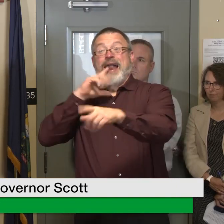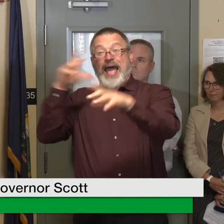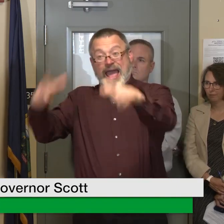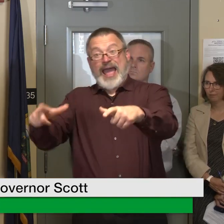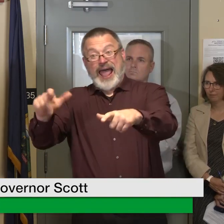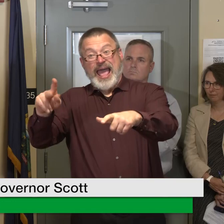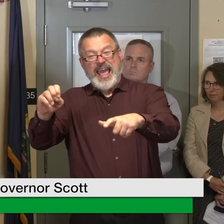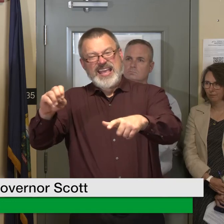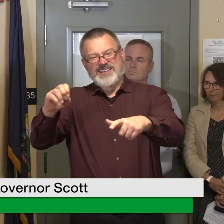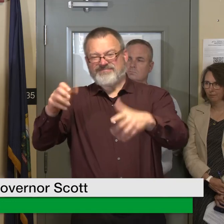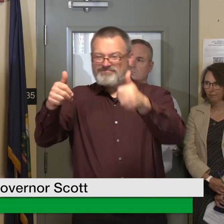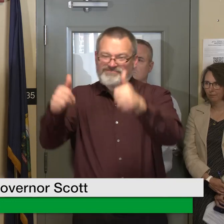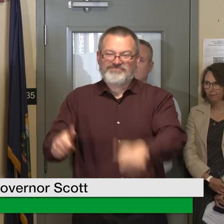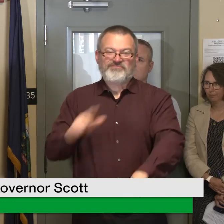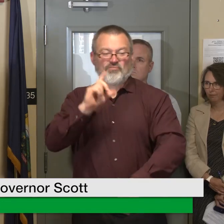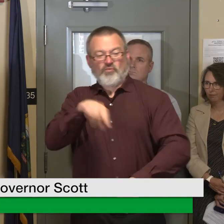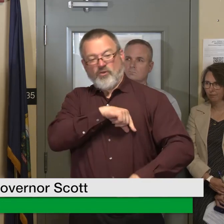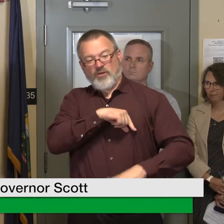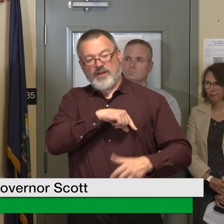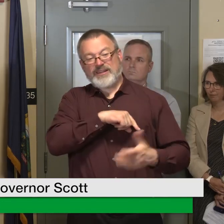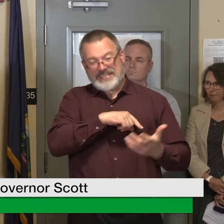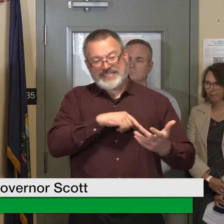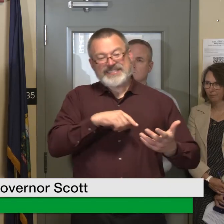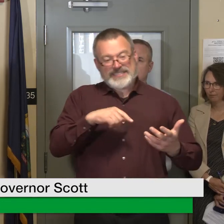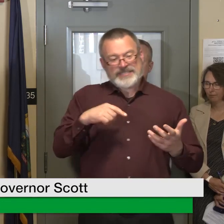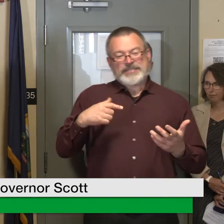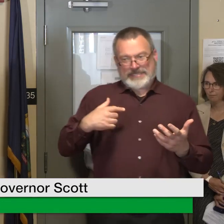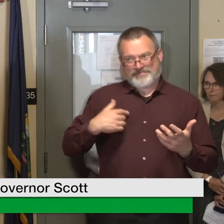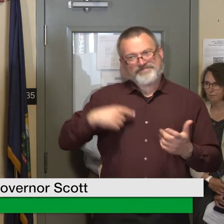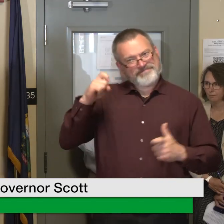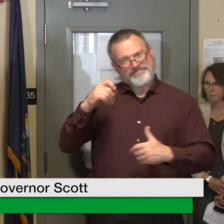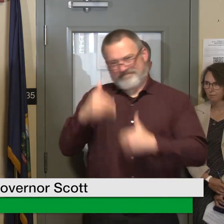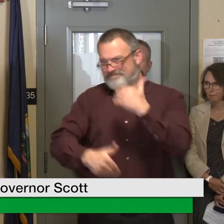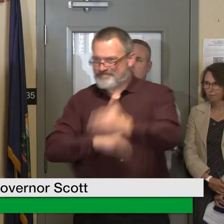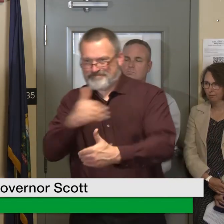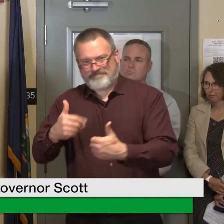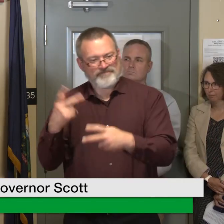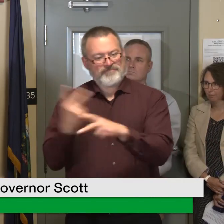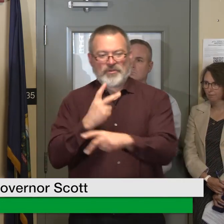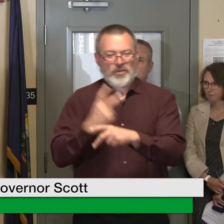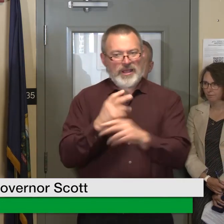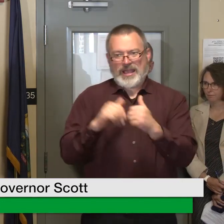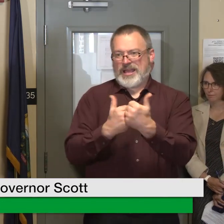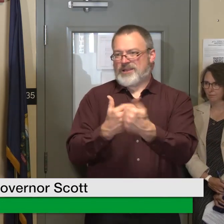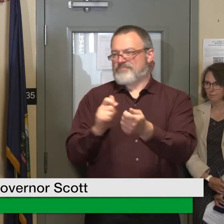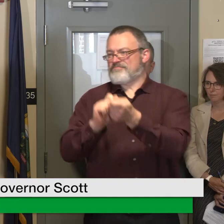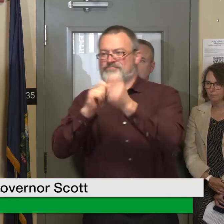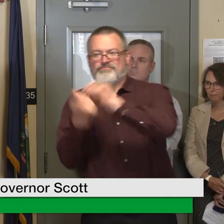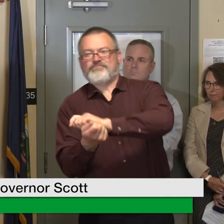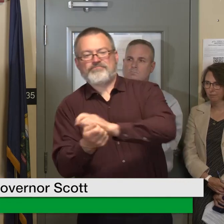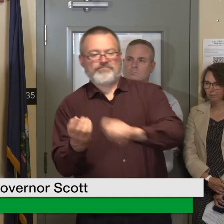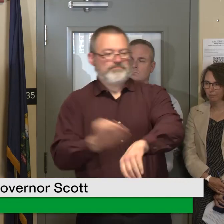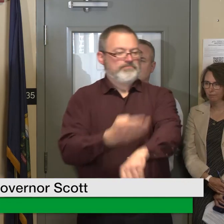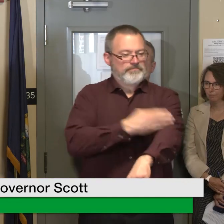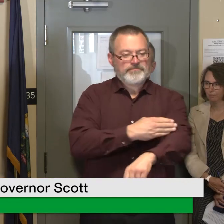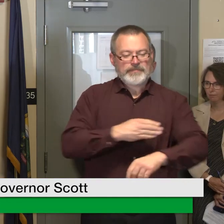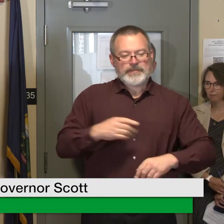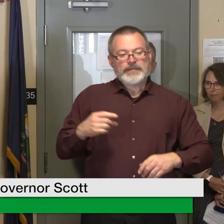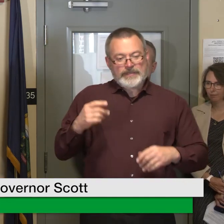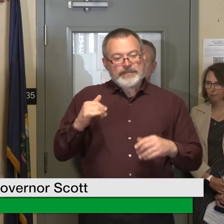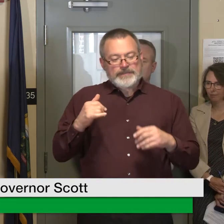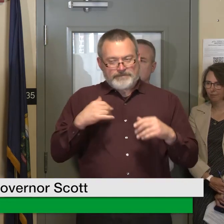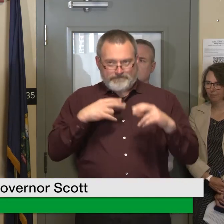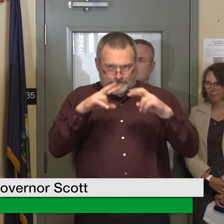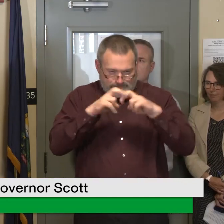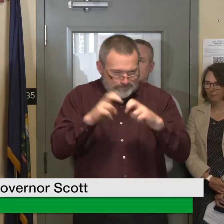need to be achieved regardless of climate change. And so we are actively looking at that data, seeing what it